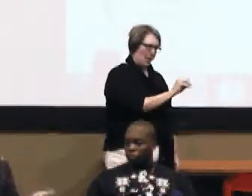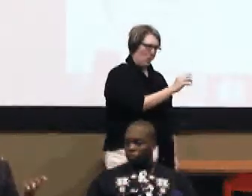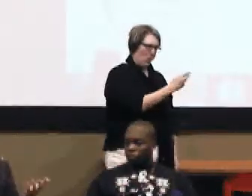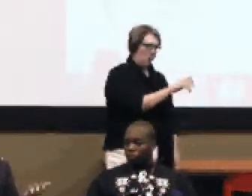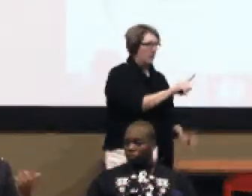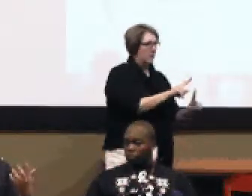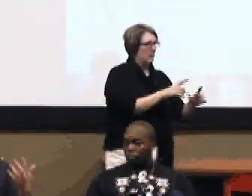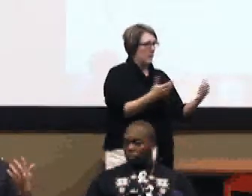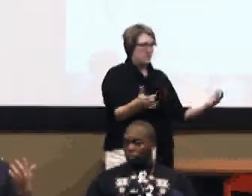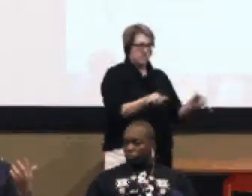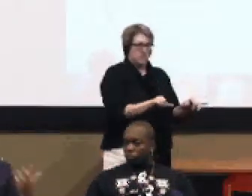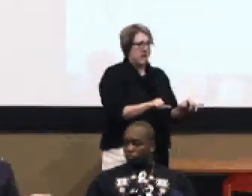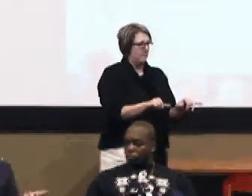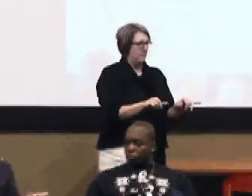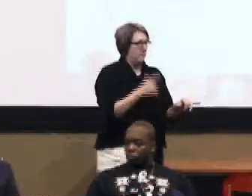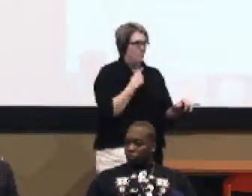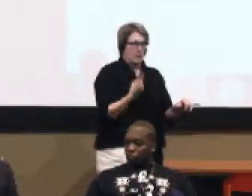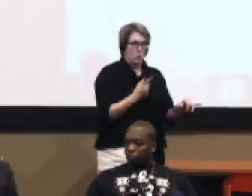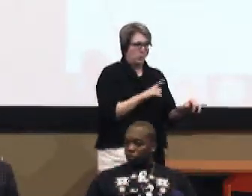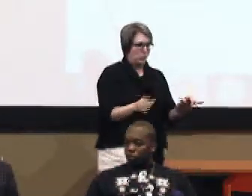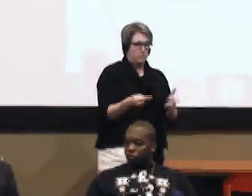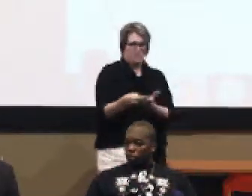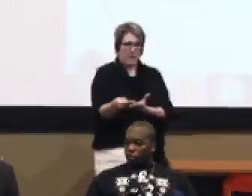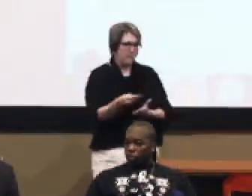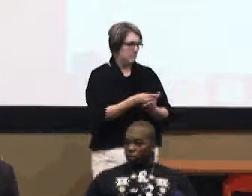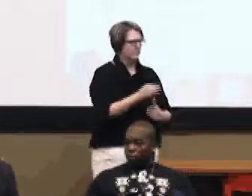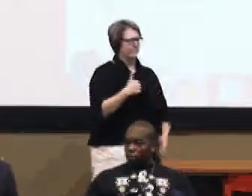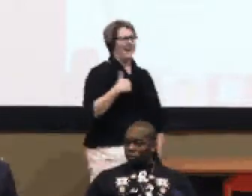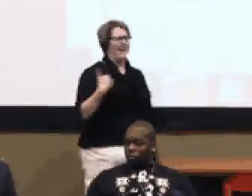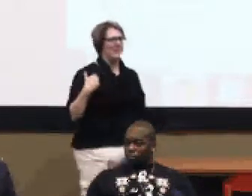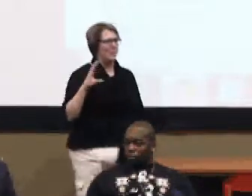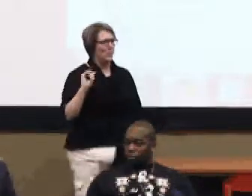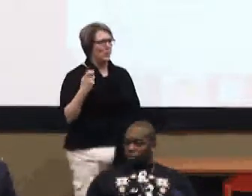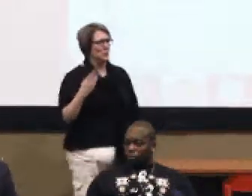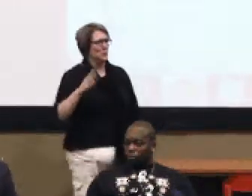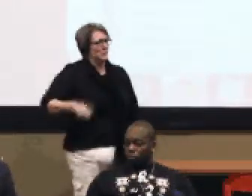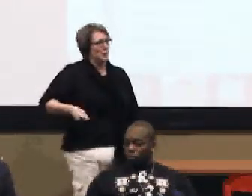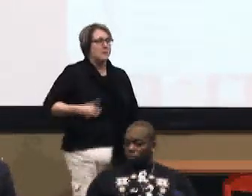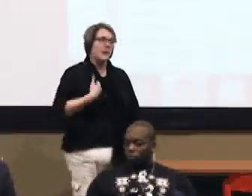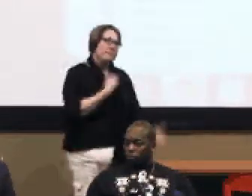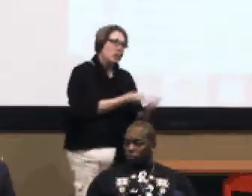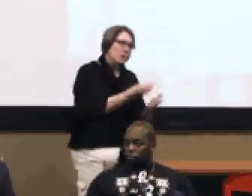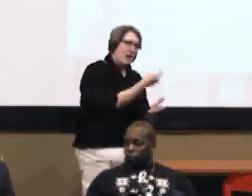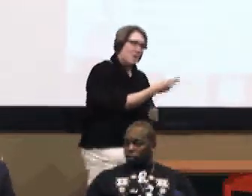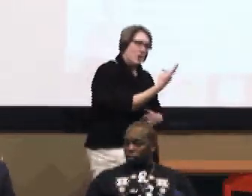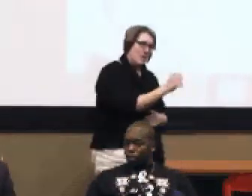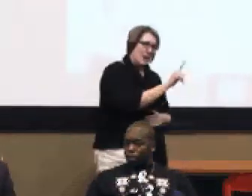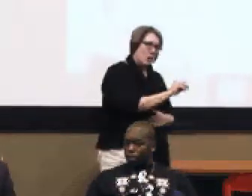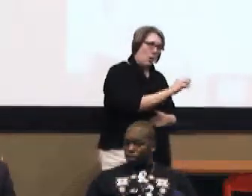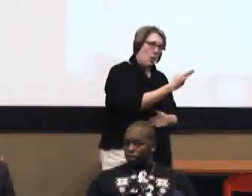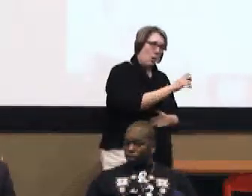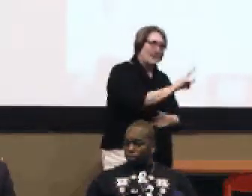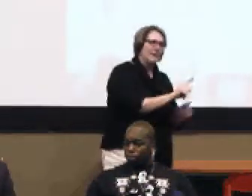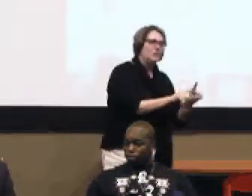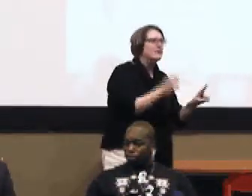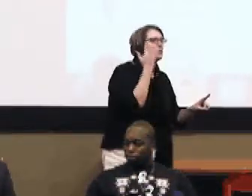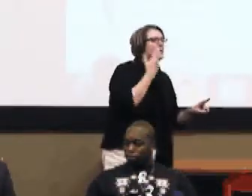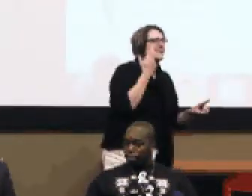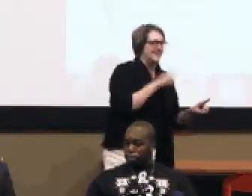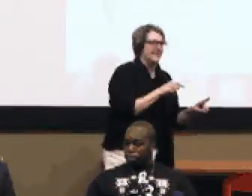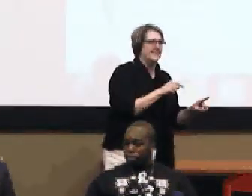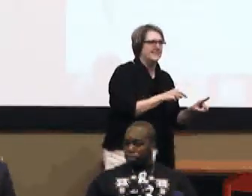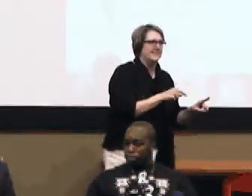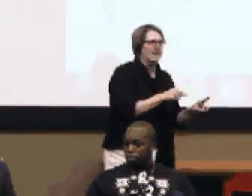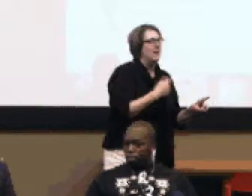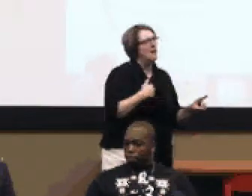mutually exclusive. you can have both. You can yeah. have both. And I they have a buy- Coach purse. They you know, buy from Hello Holiday for different reasons. And so, you know,